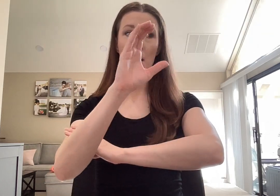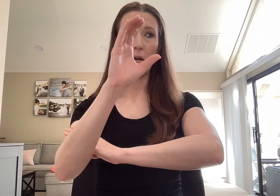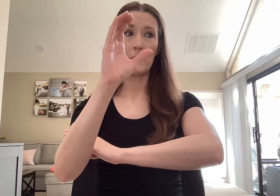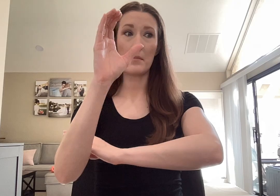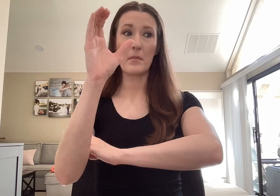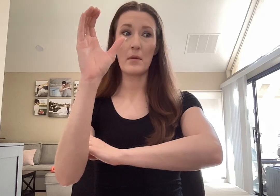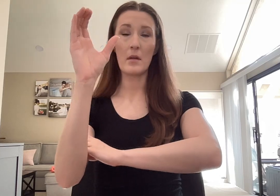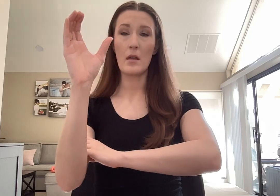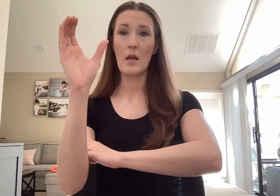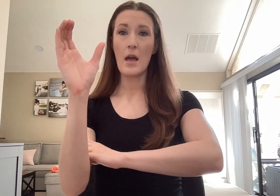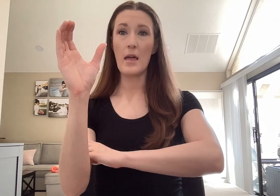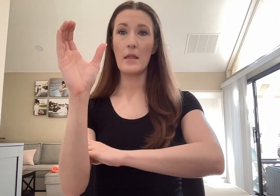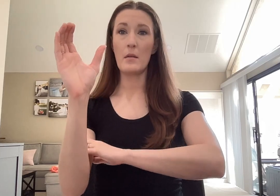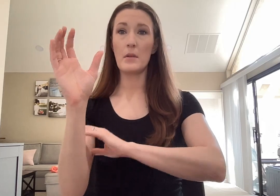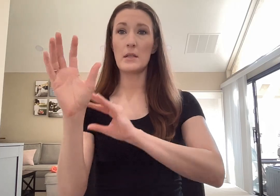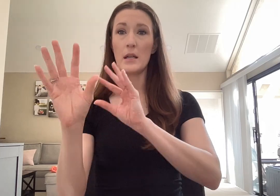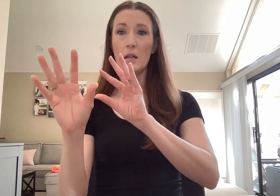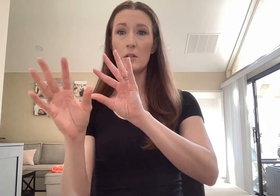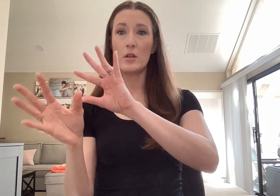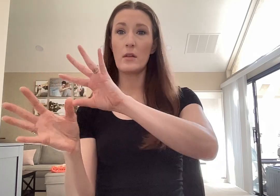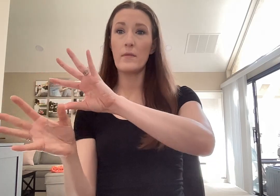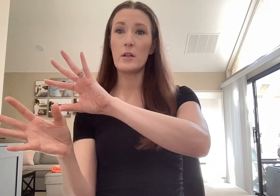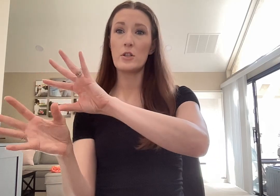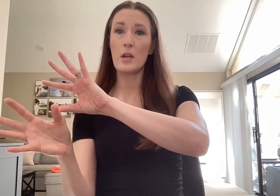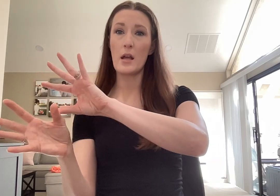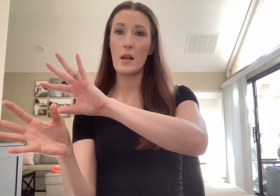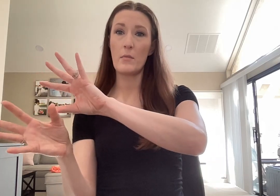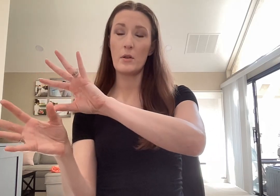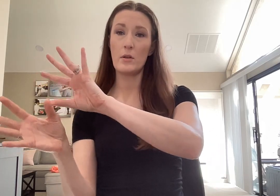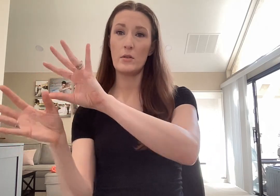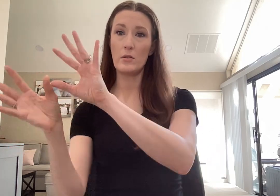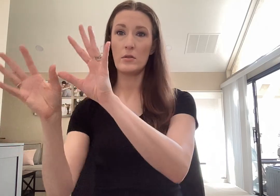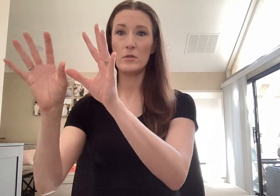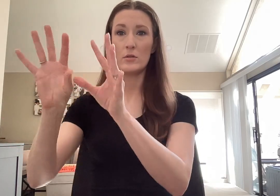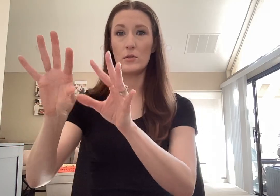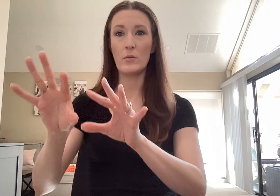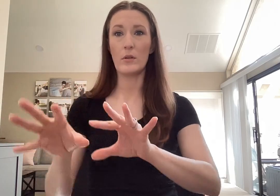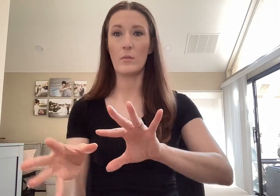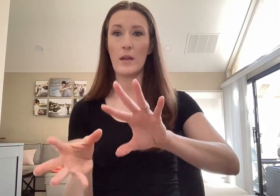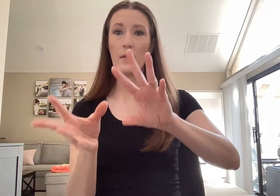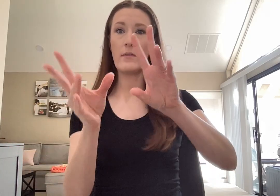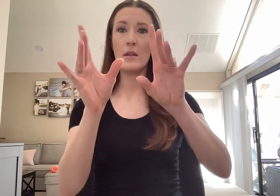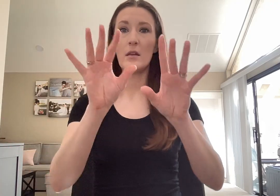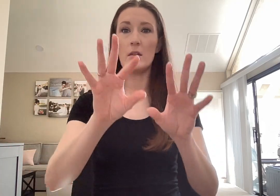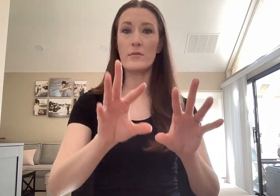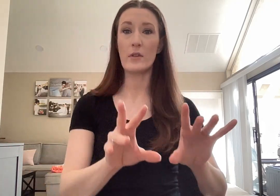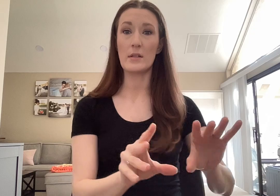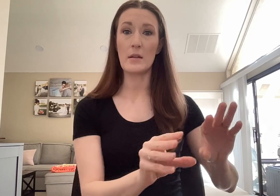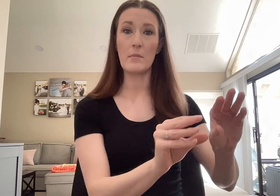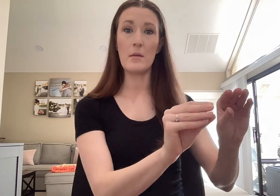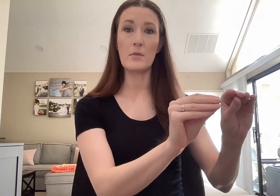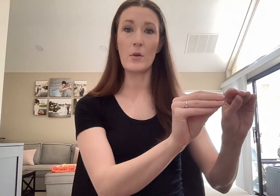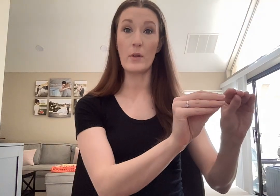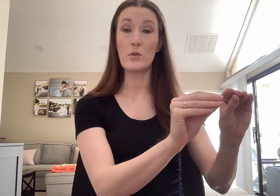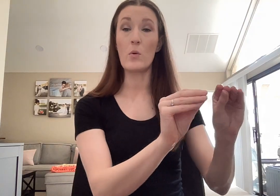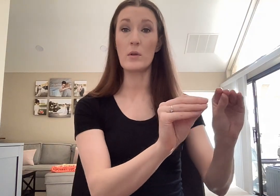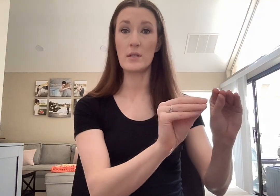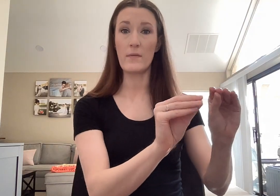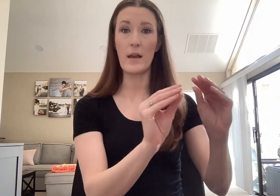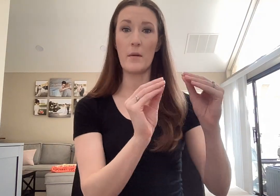up, and then I'm going to take jellyfish and I'm going to do little wavies for the sunbeams going towards the flag. I'm going